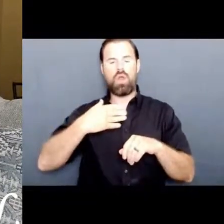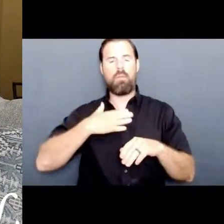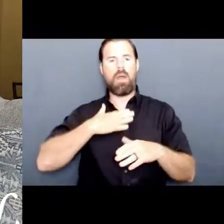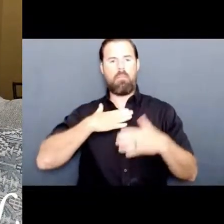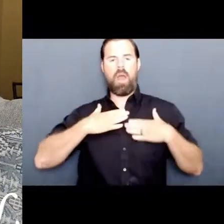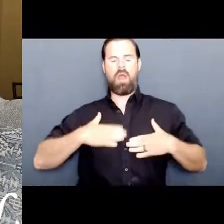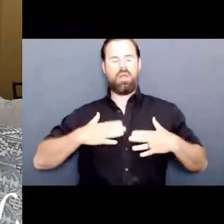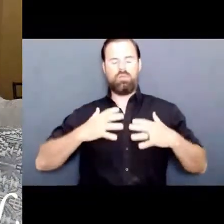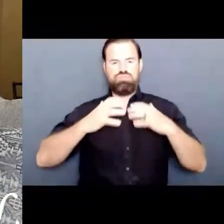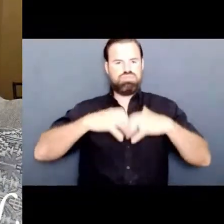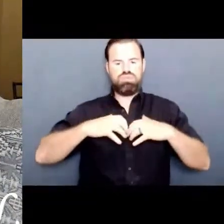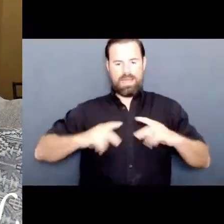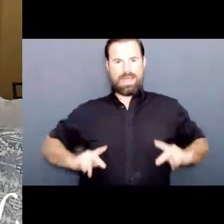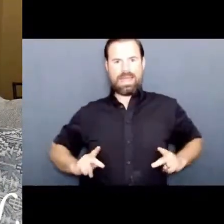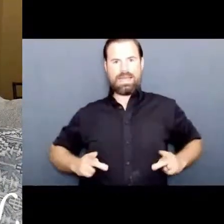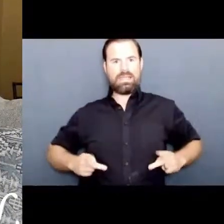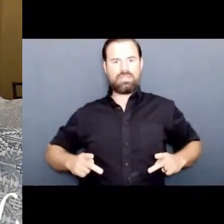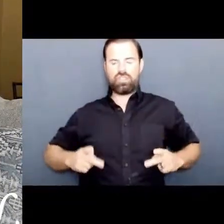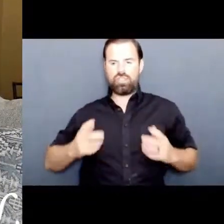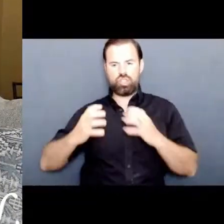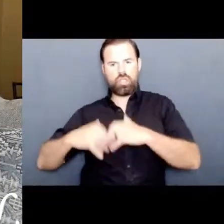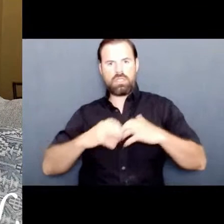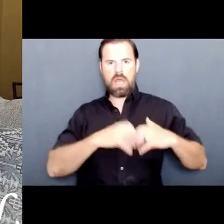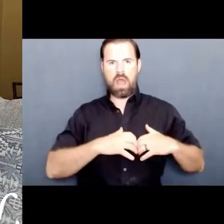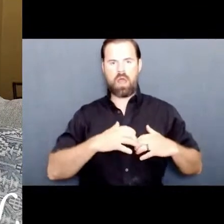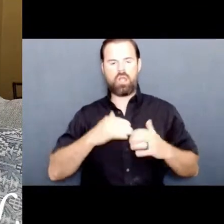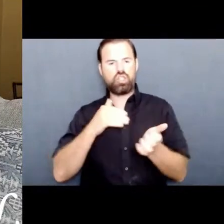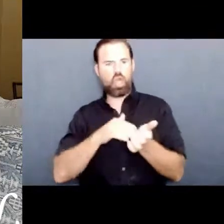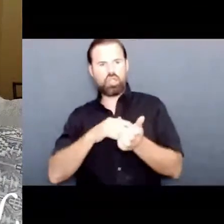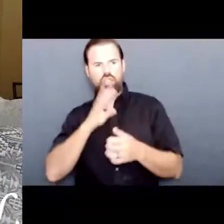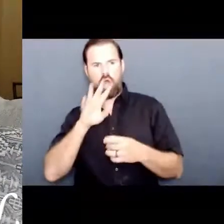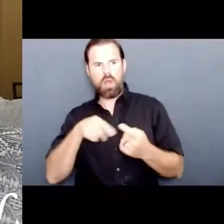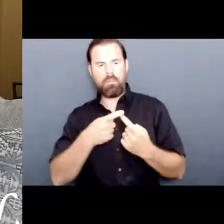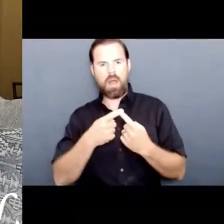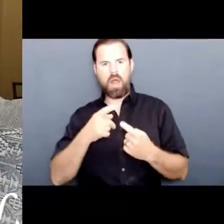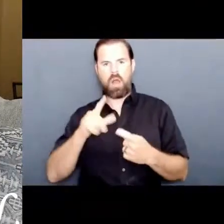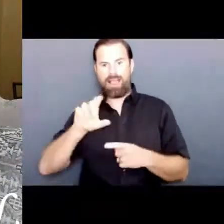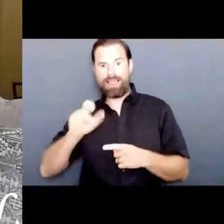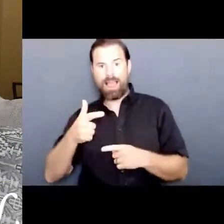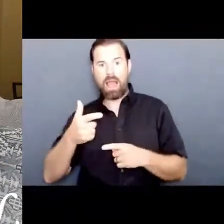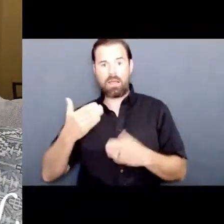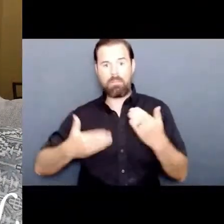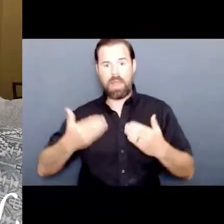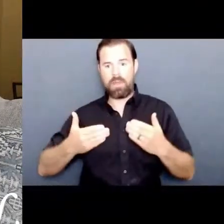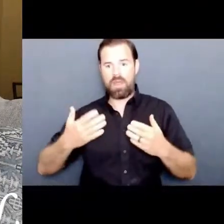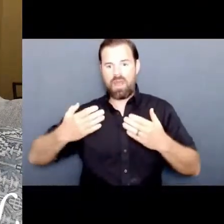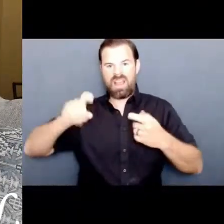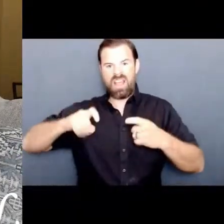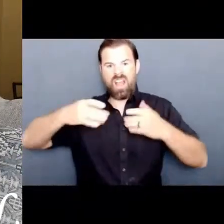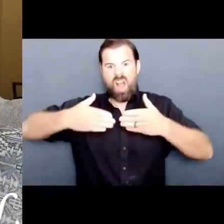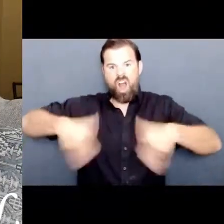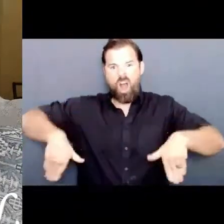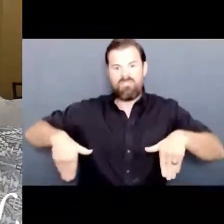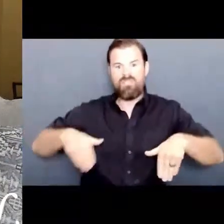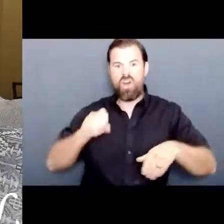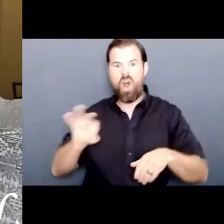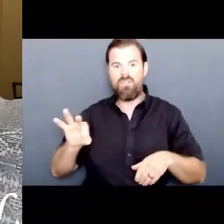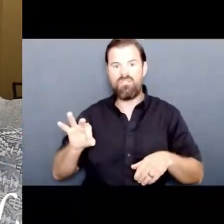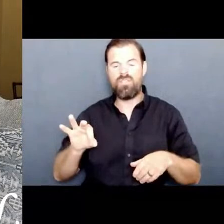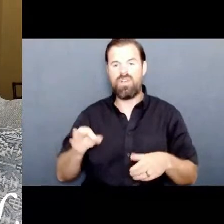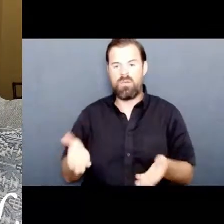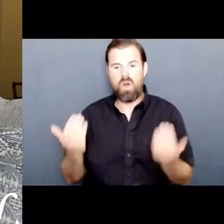down, and then also a double leg amputation because my legs were getting no blood flow.